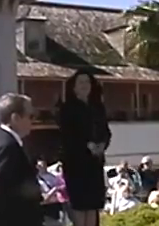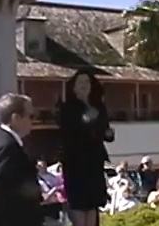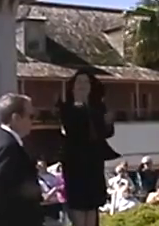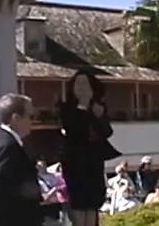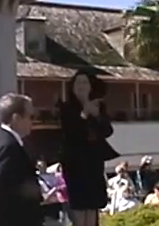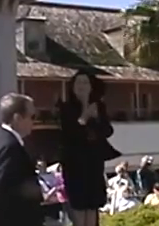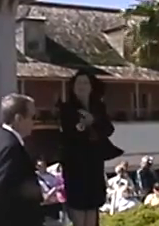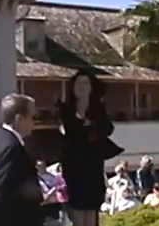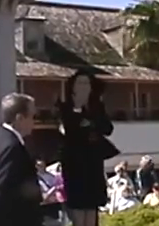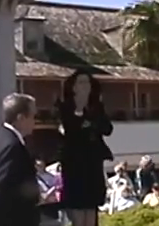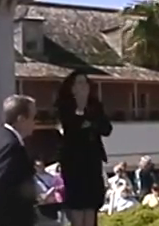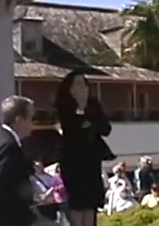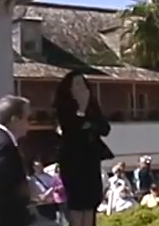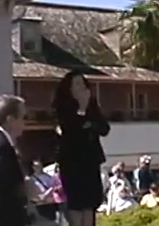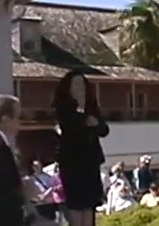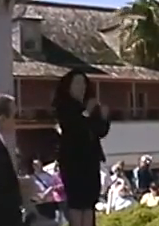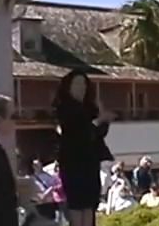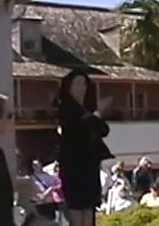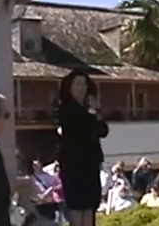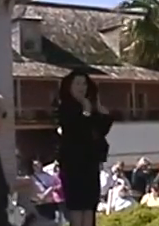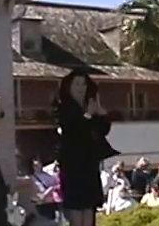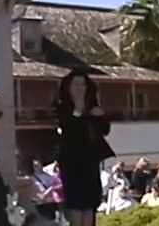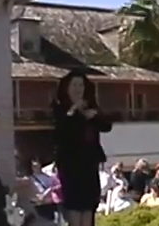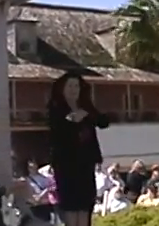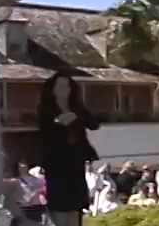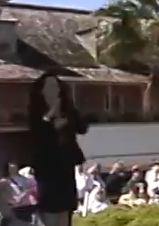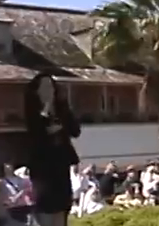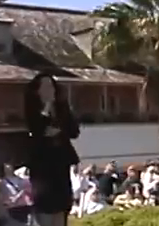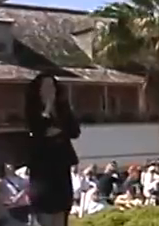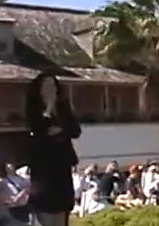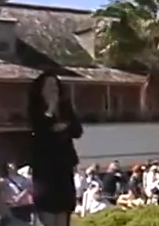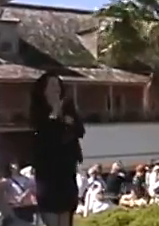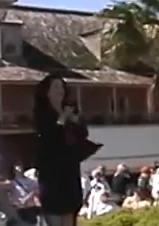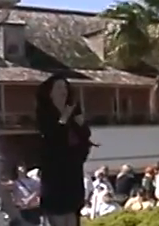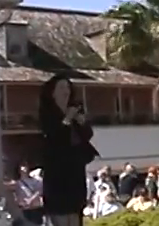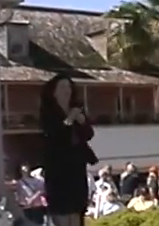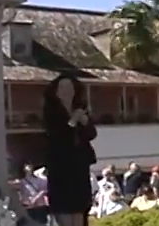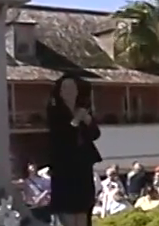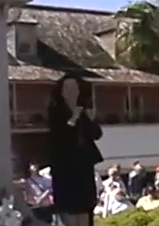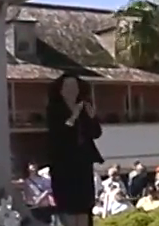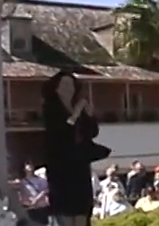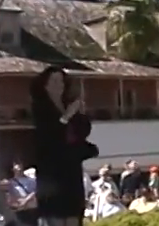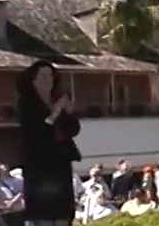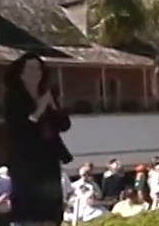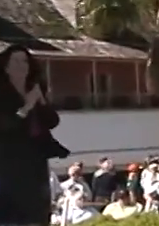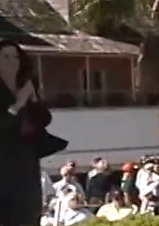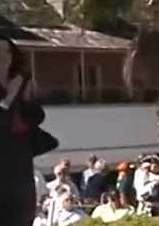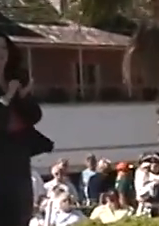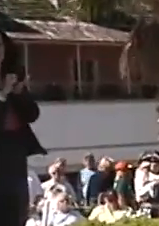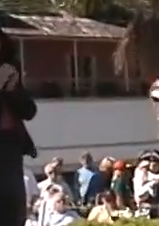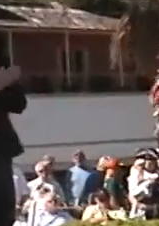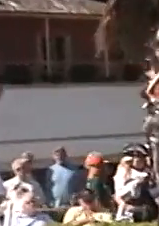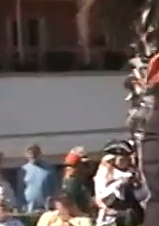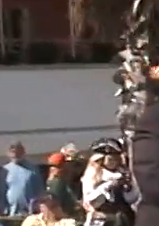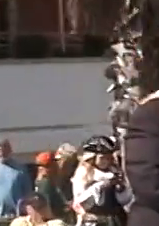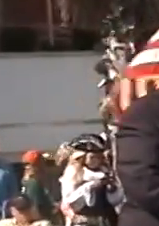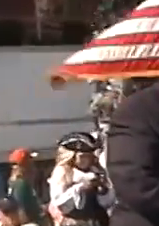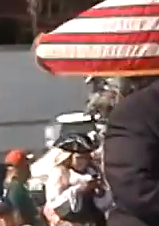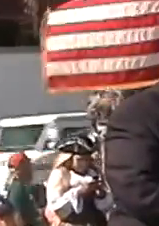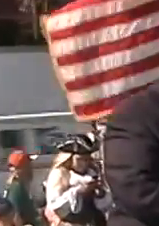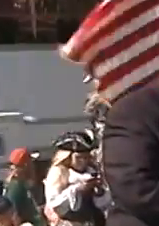Buenos dias, good morning. The Mayor of the City of St Augustin, St. John's County